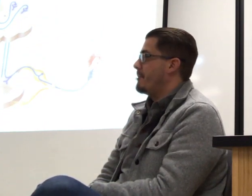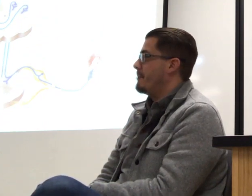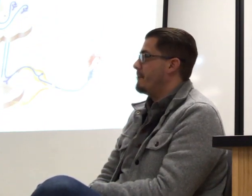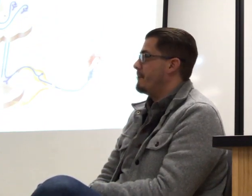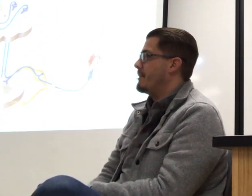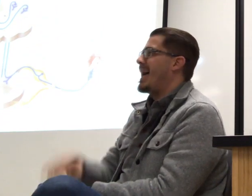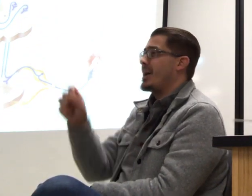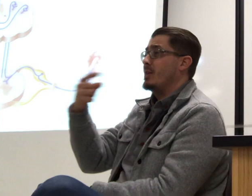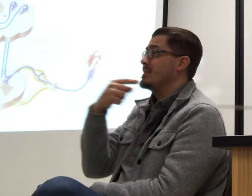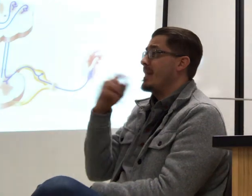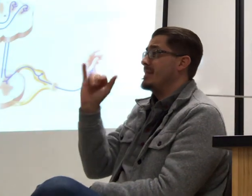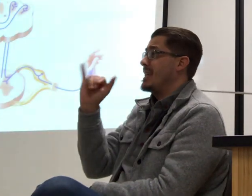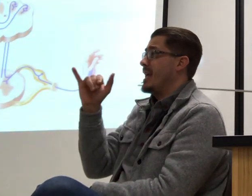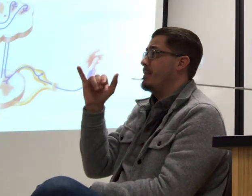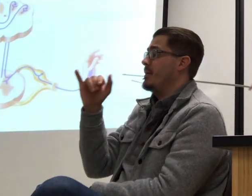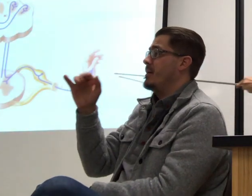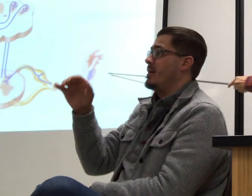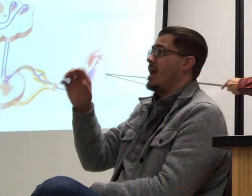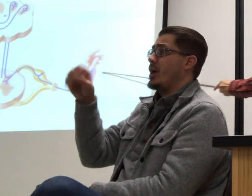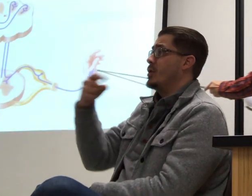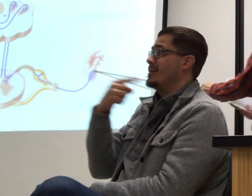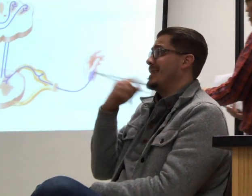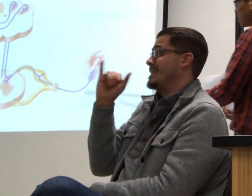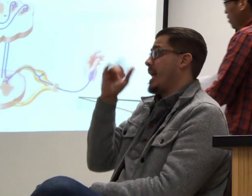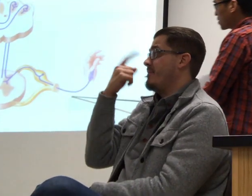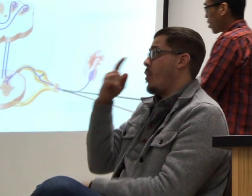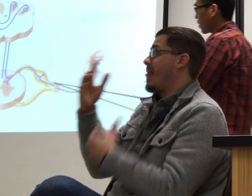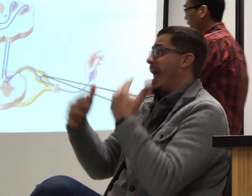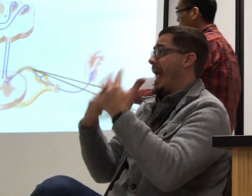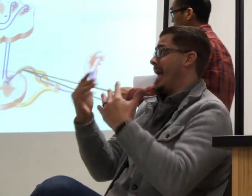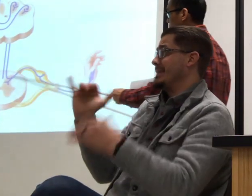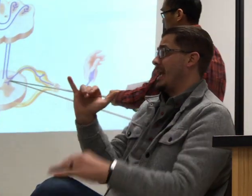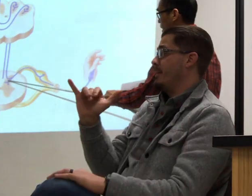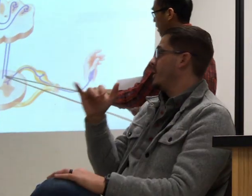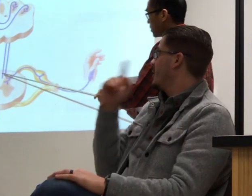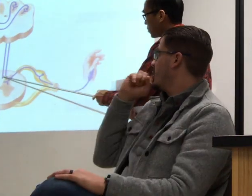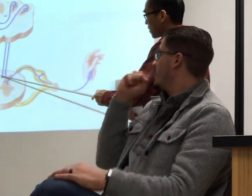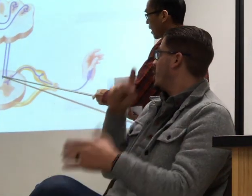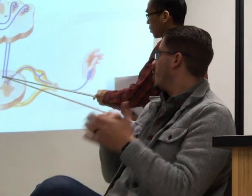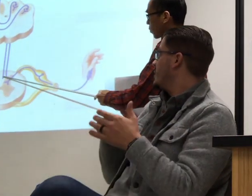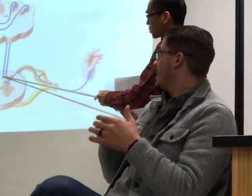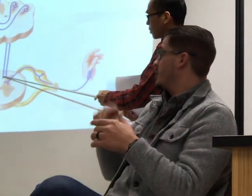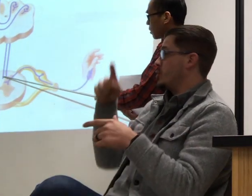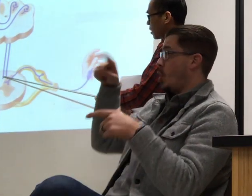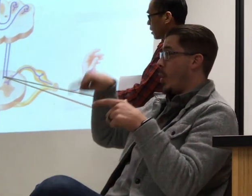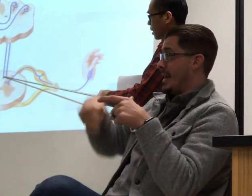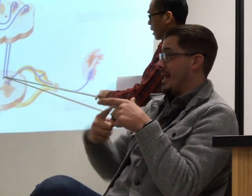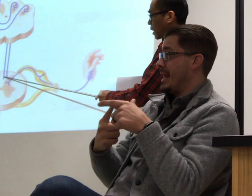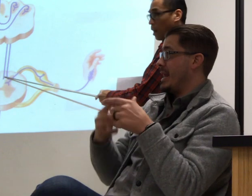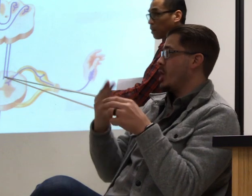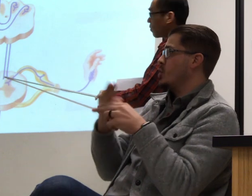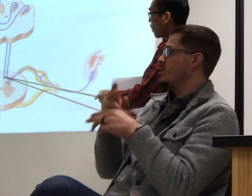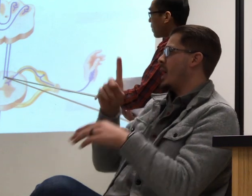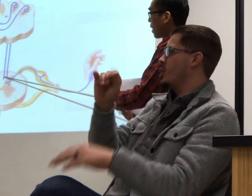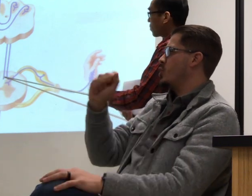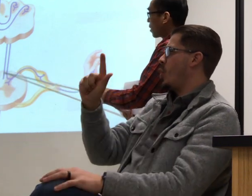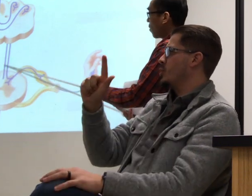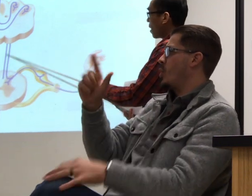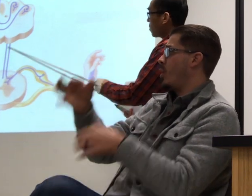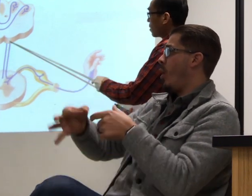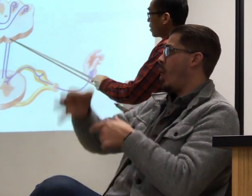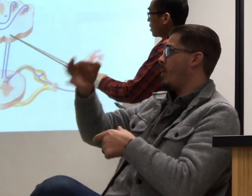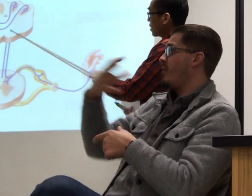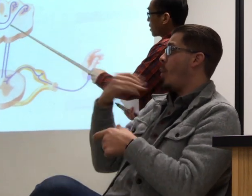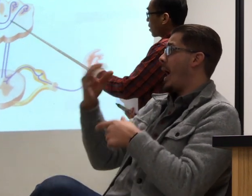I could have said the same thing for the hand. That's proprioception, but see how it's going in, and it's using that dorsal column of white matter to